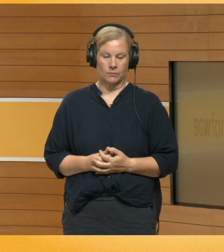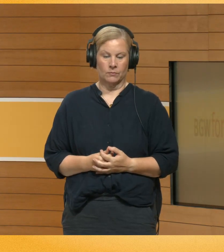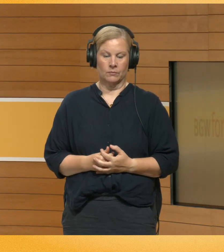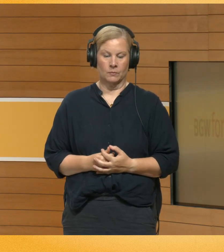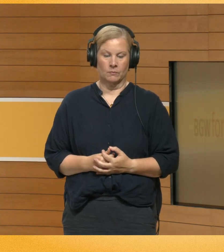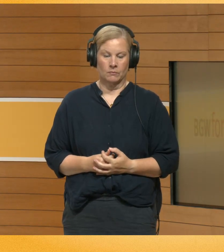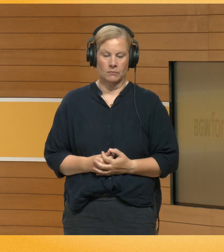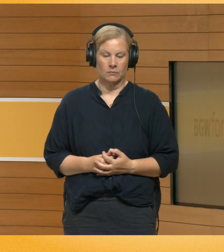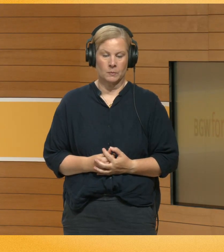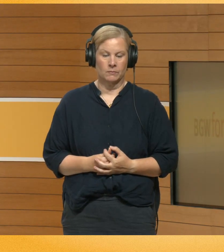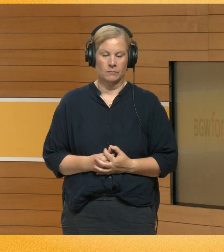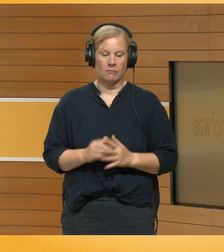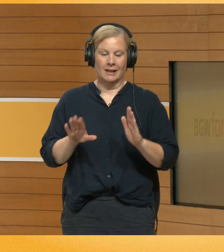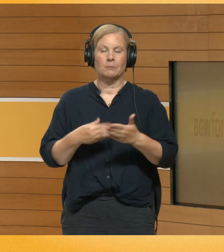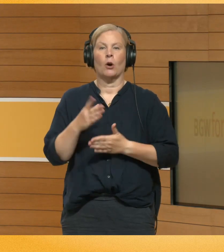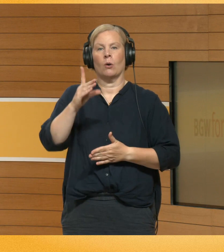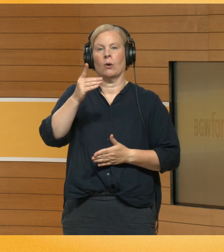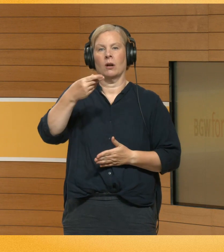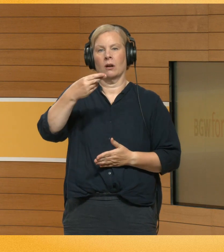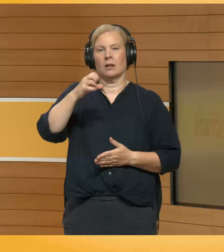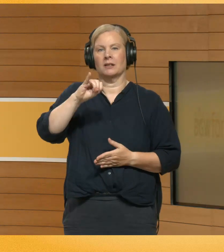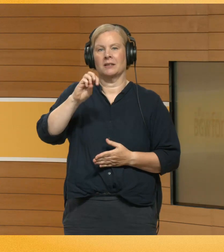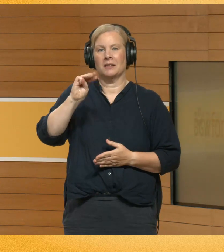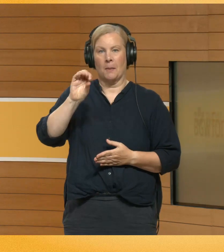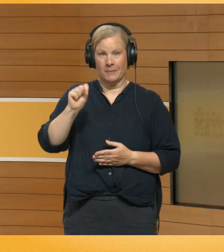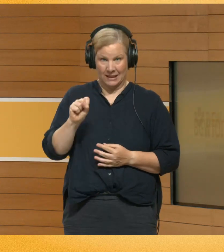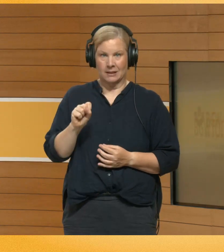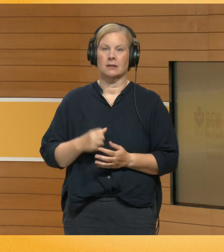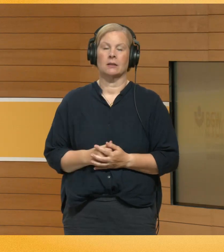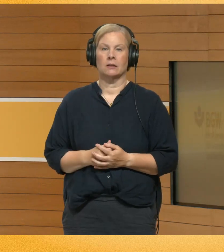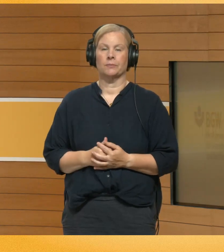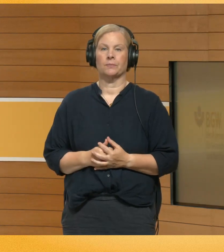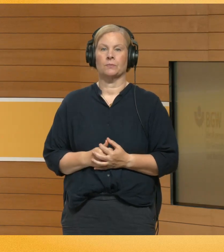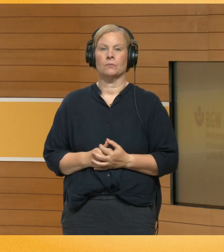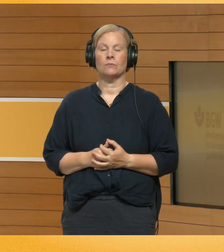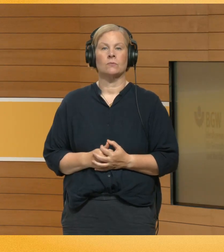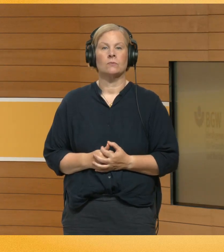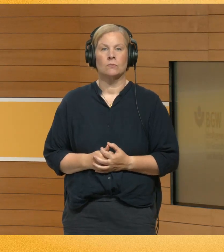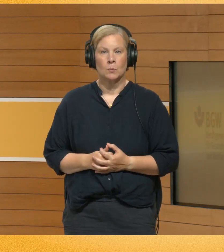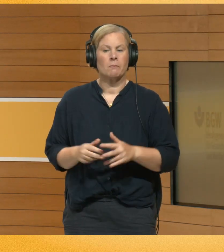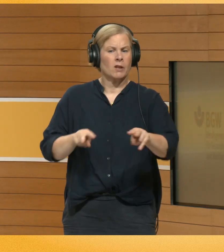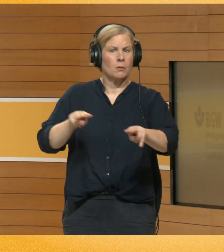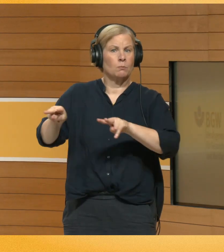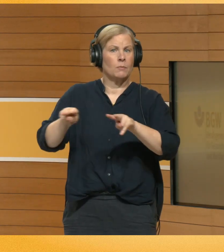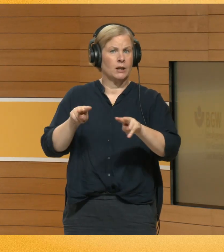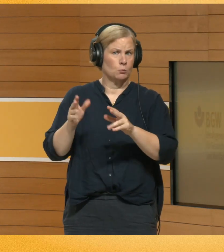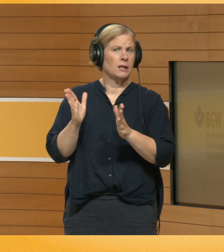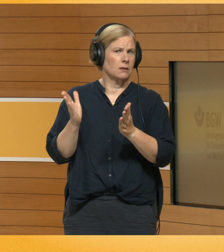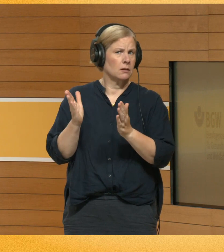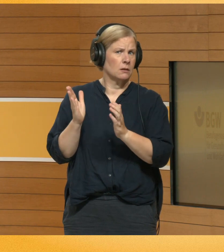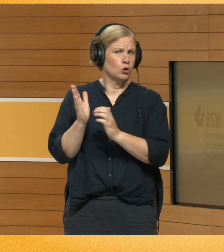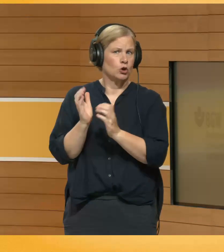Health Information Management Systems, that was in place. And because of reliable data from the